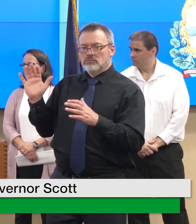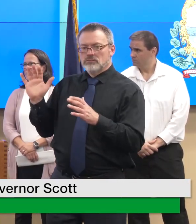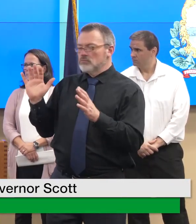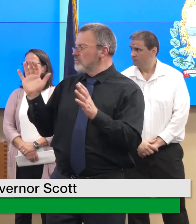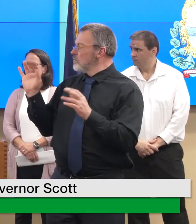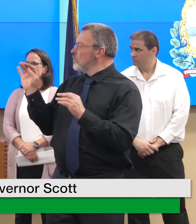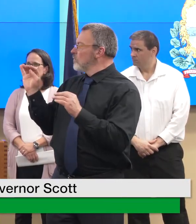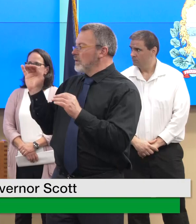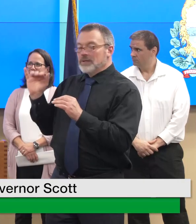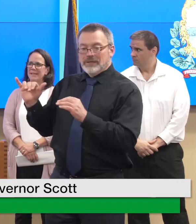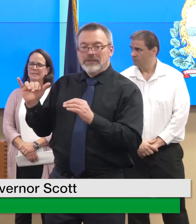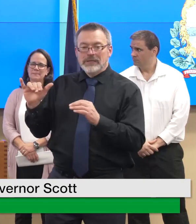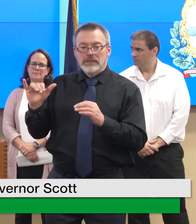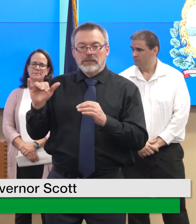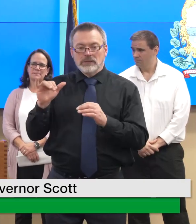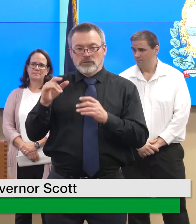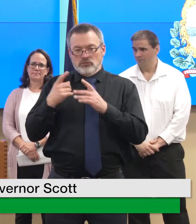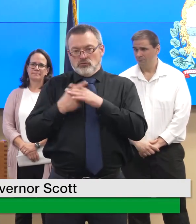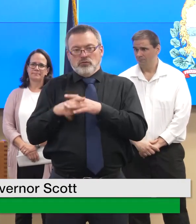Right, I was at this week. Right. Thank you. All